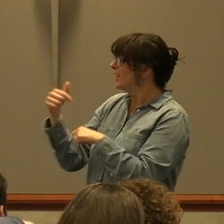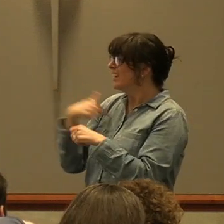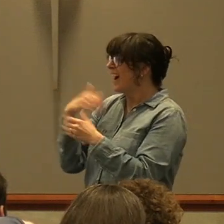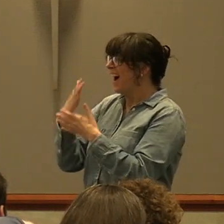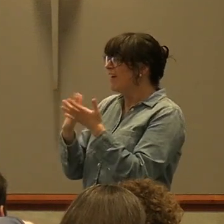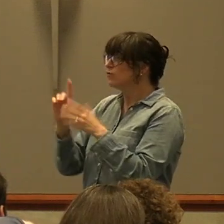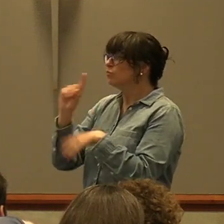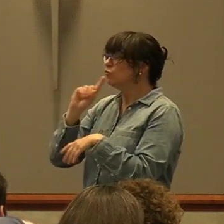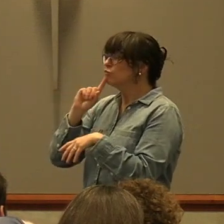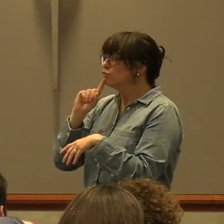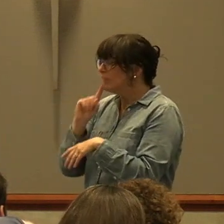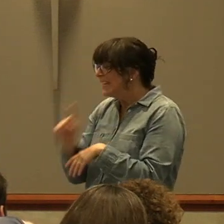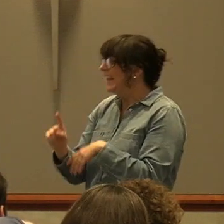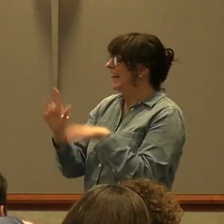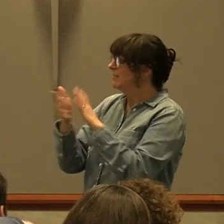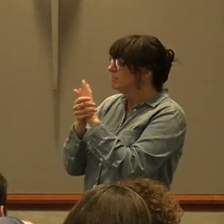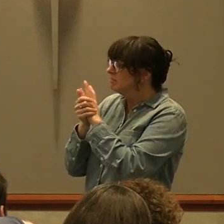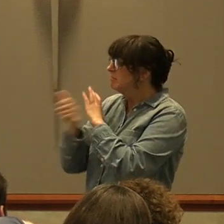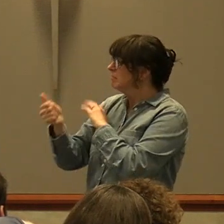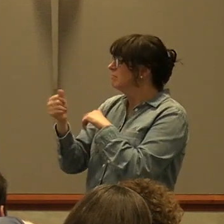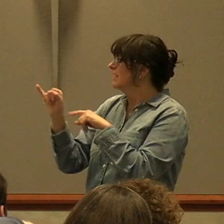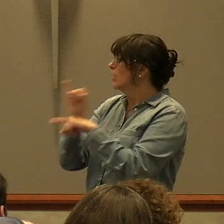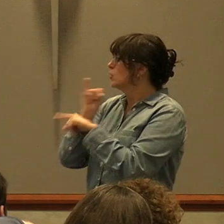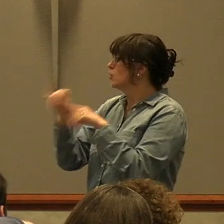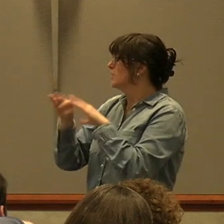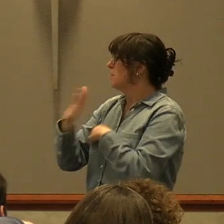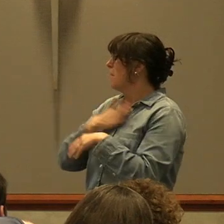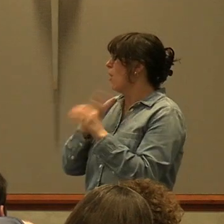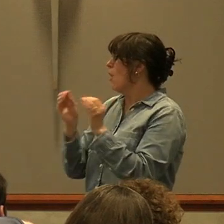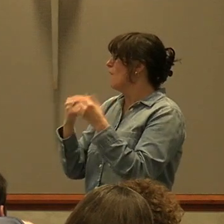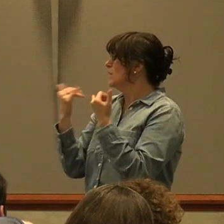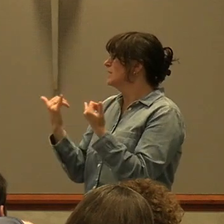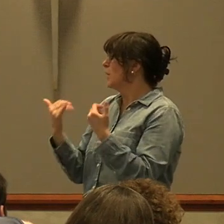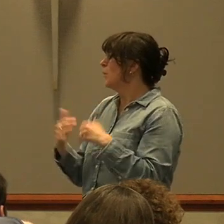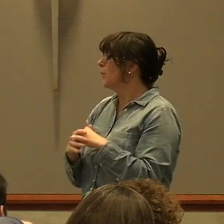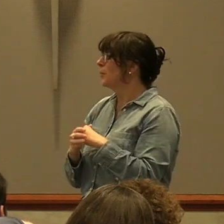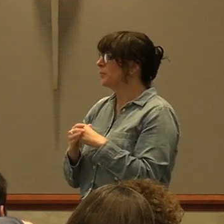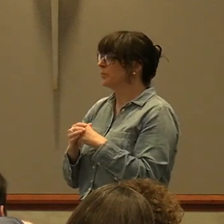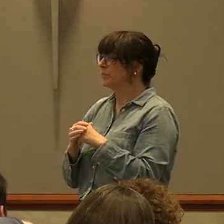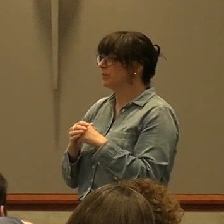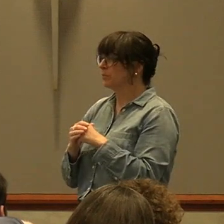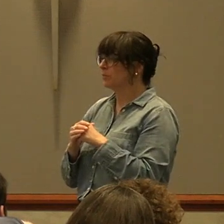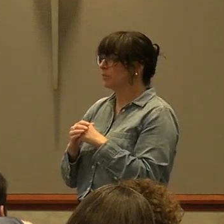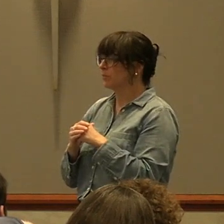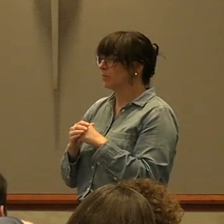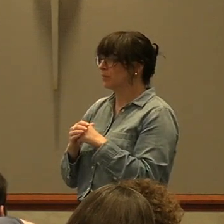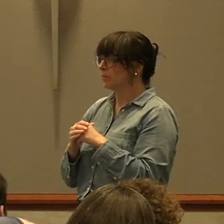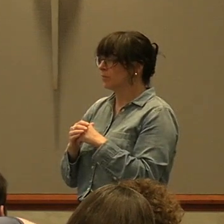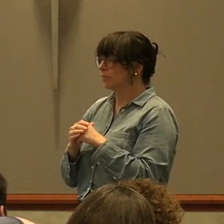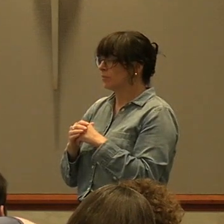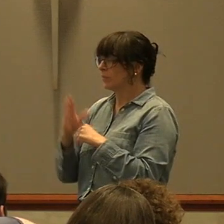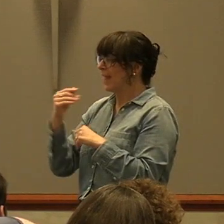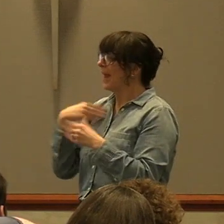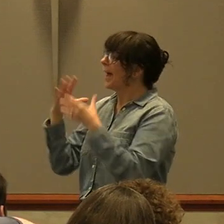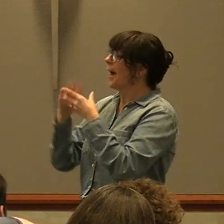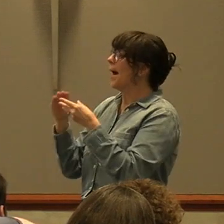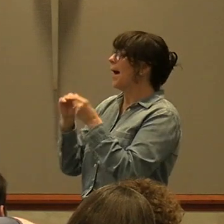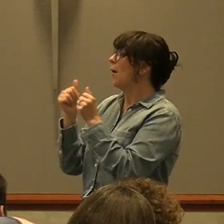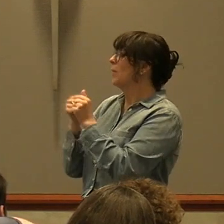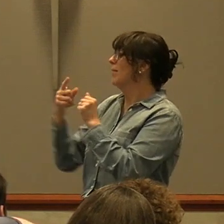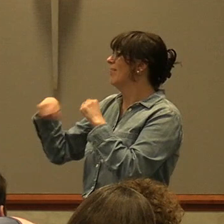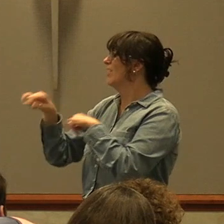some really talented interns that are in my office right now that I speak with them every